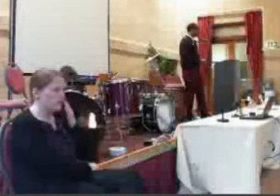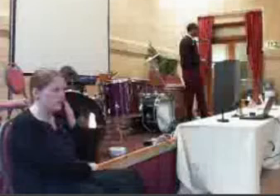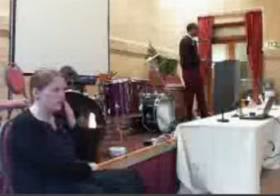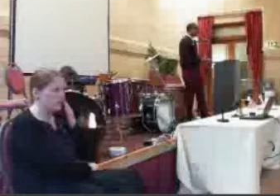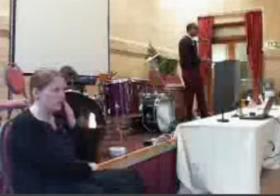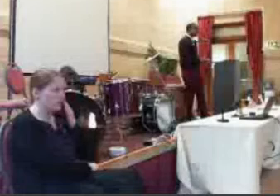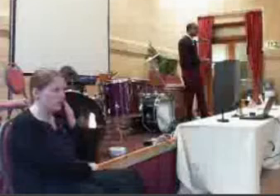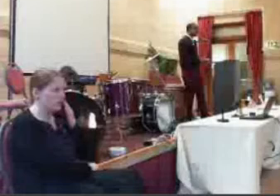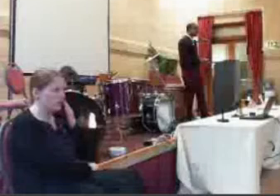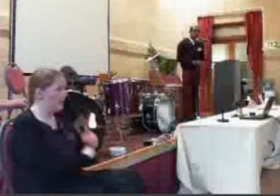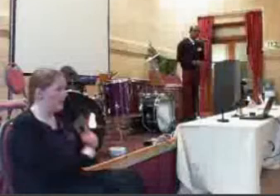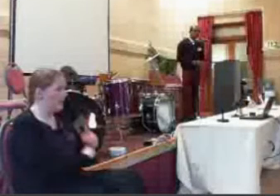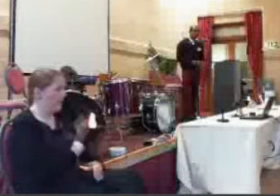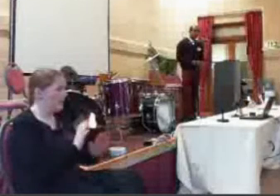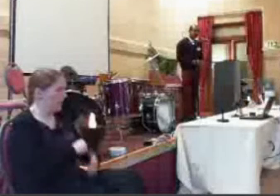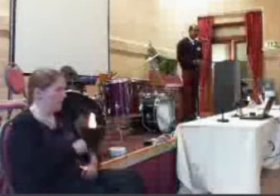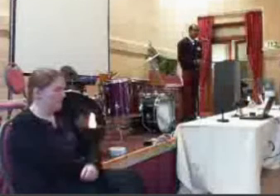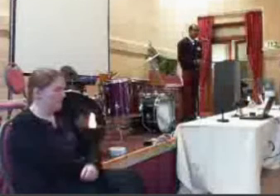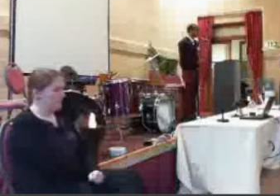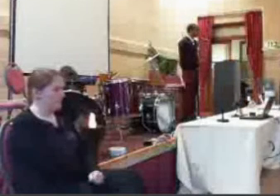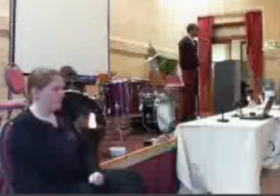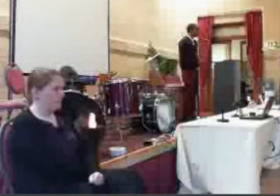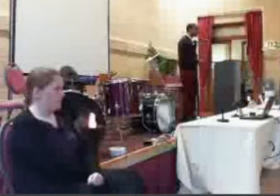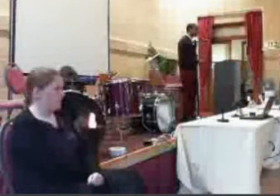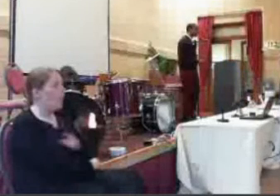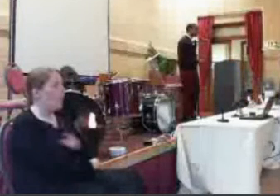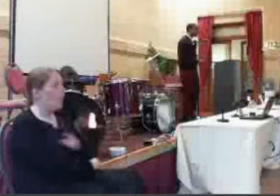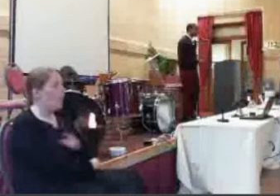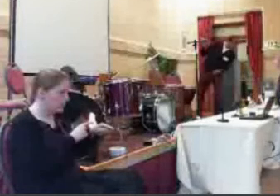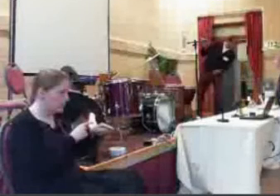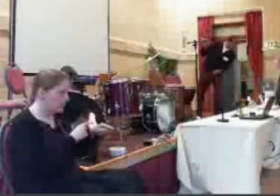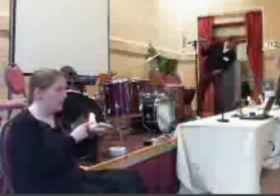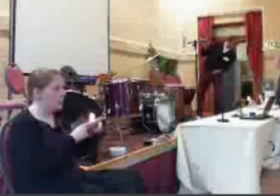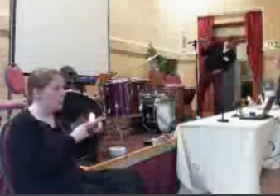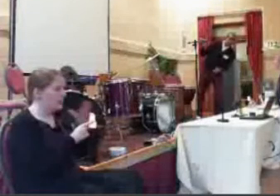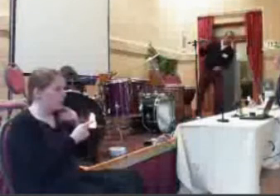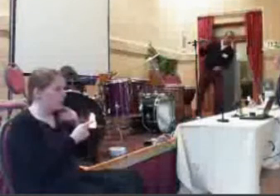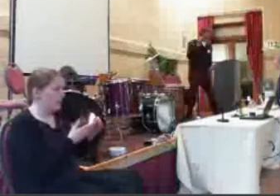that aren't written down, so please, before you leave today.